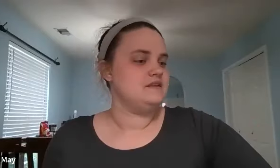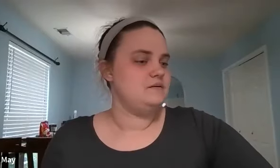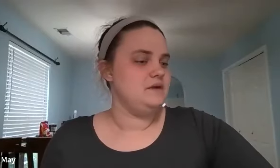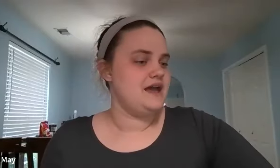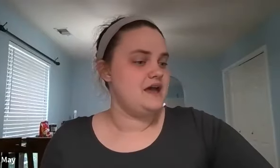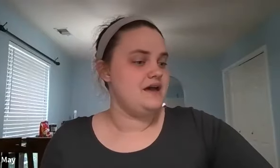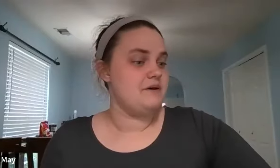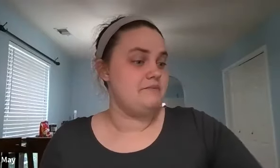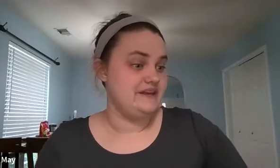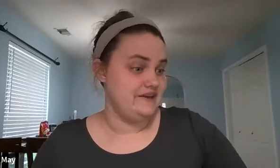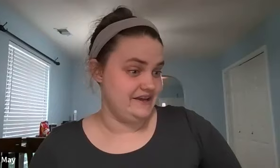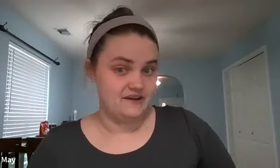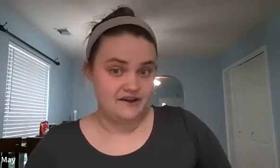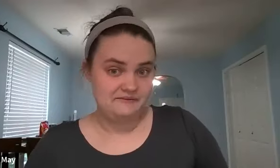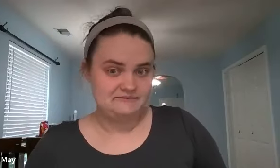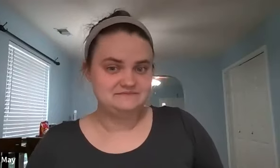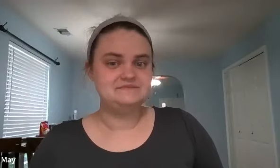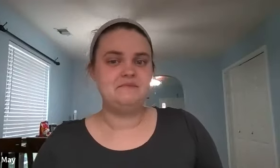Then we have banana.